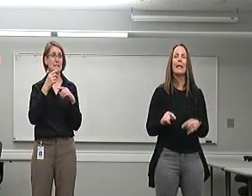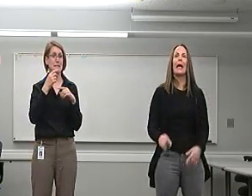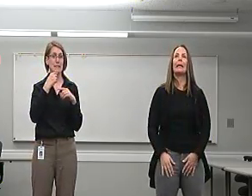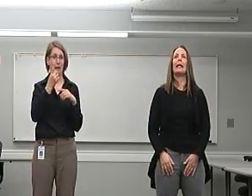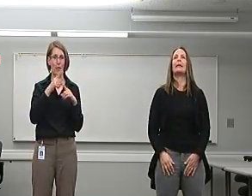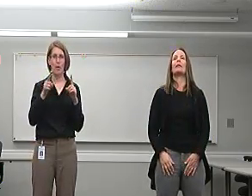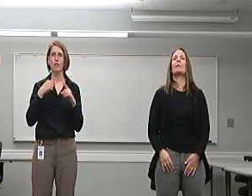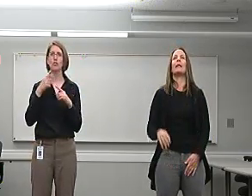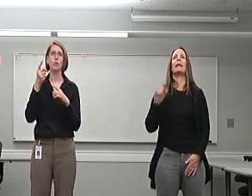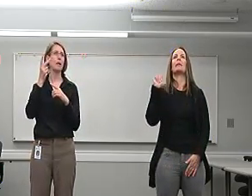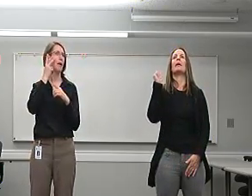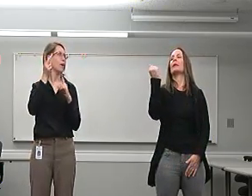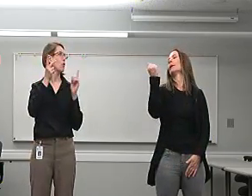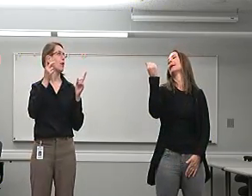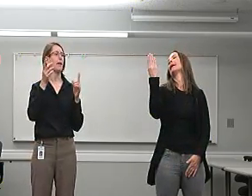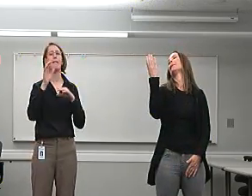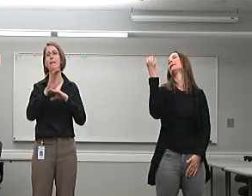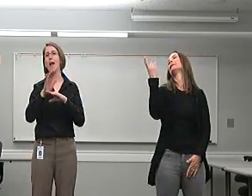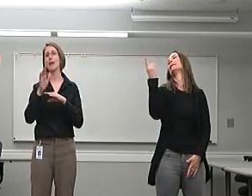laying in bed going,